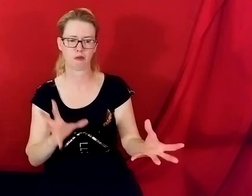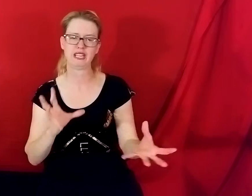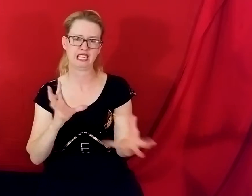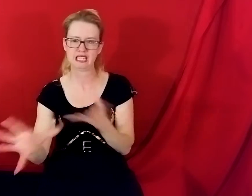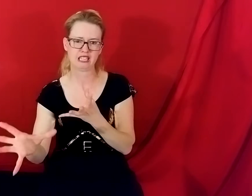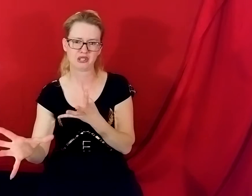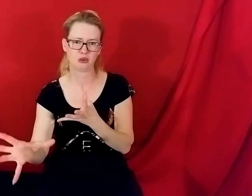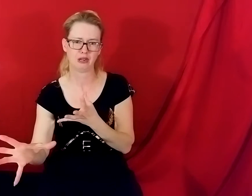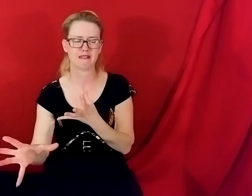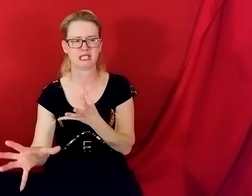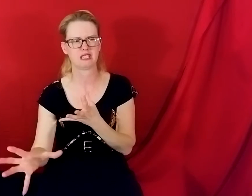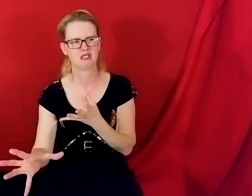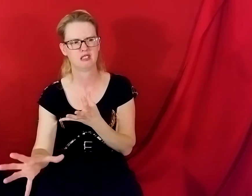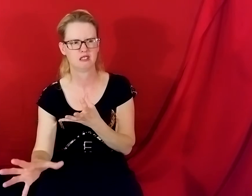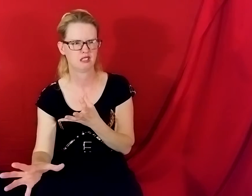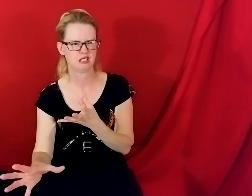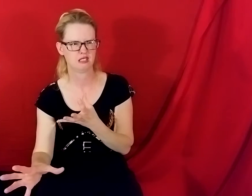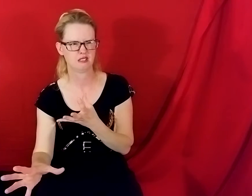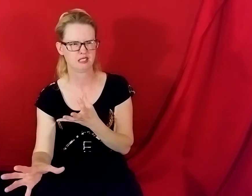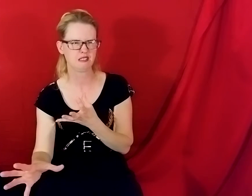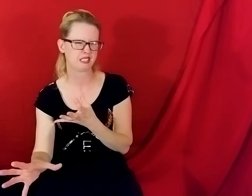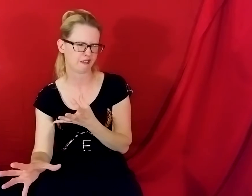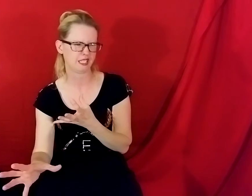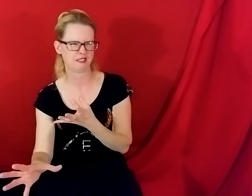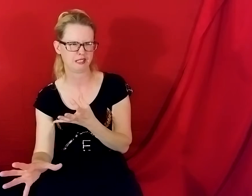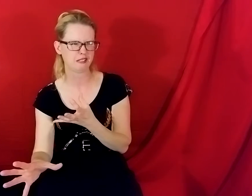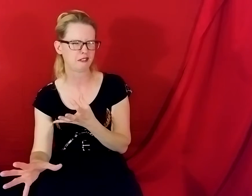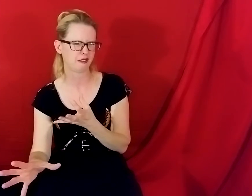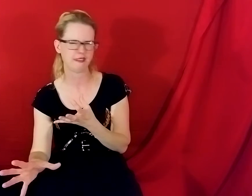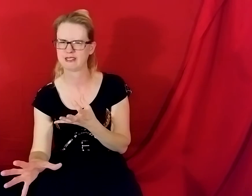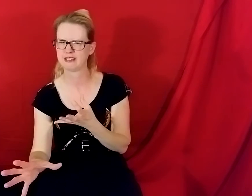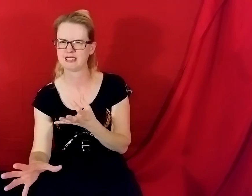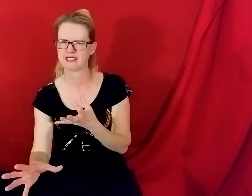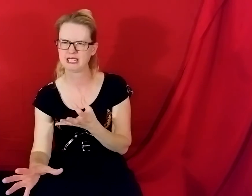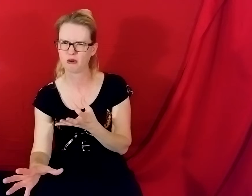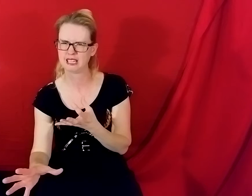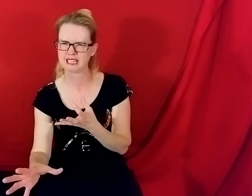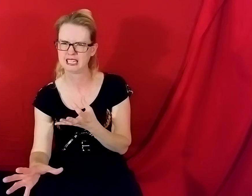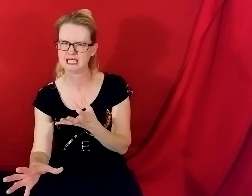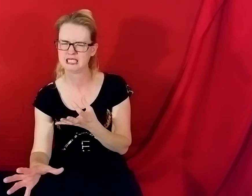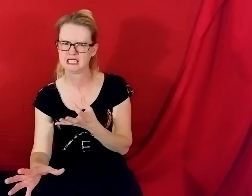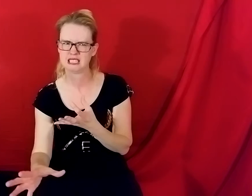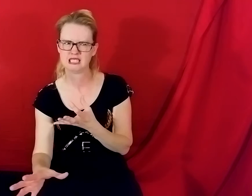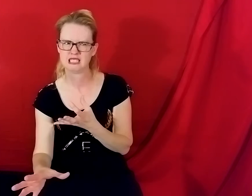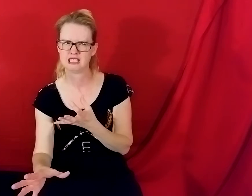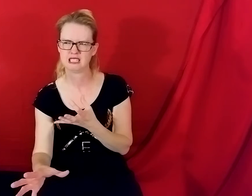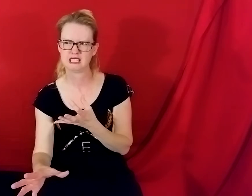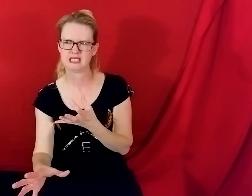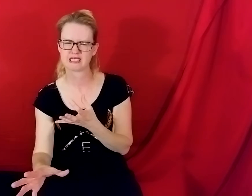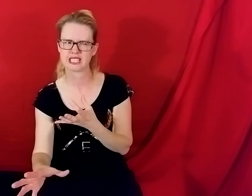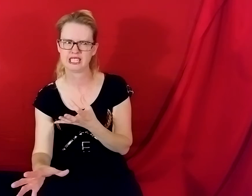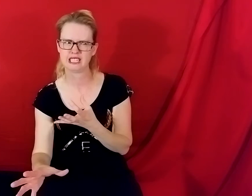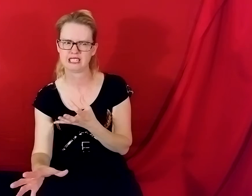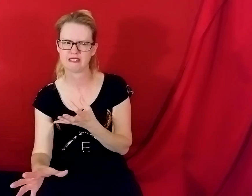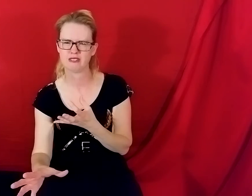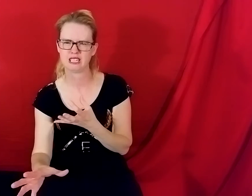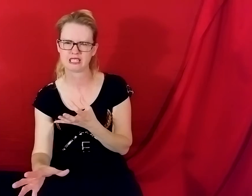ended the story i was like are you serious are you serious gonna end that story like that okay we're not going to see